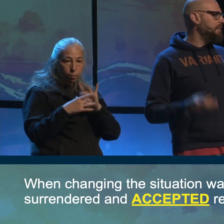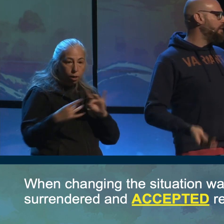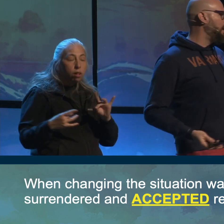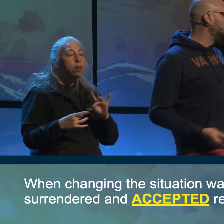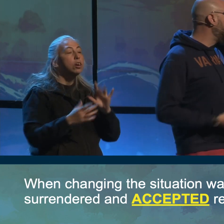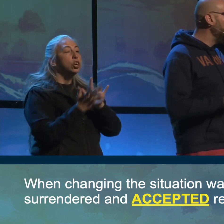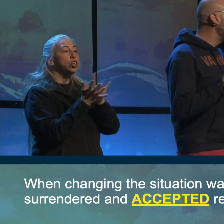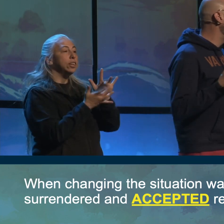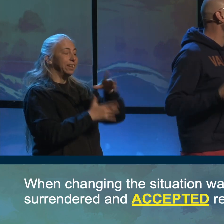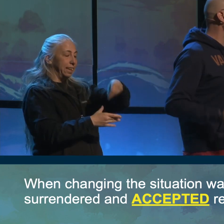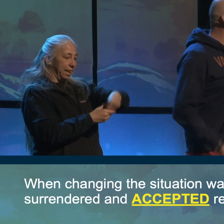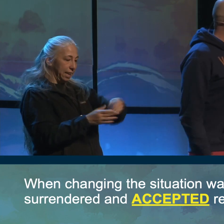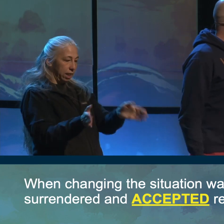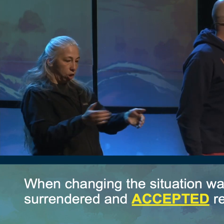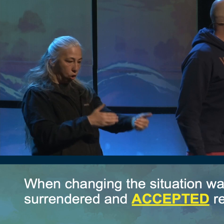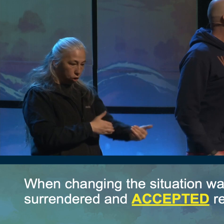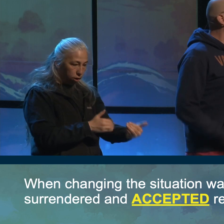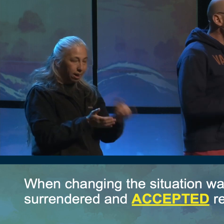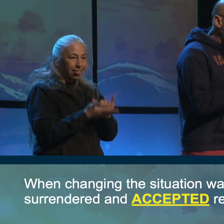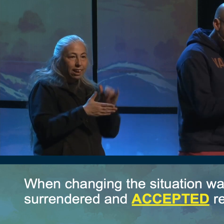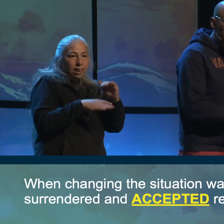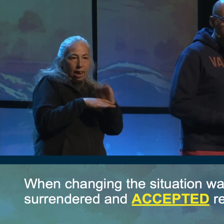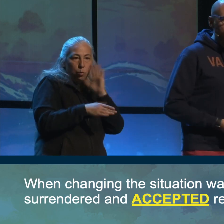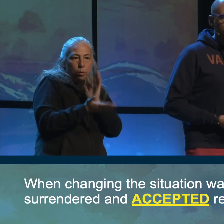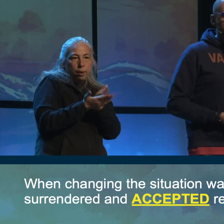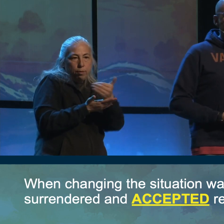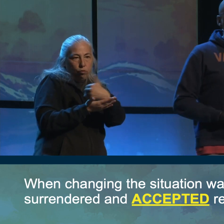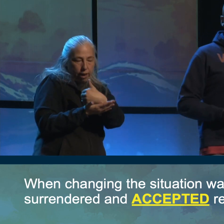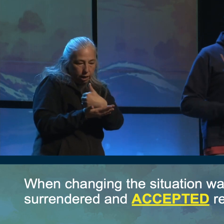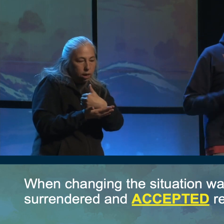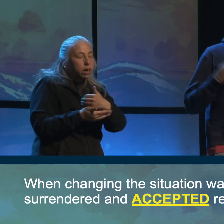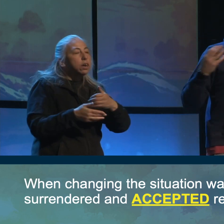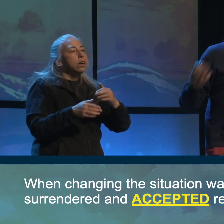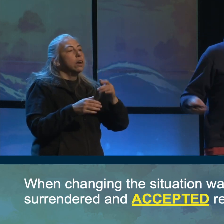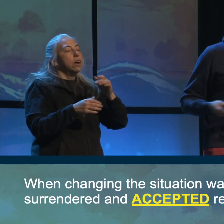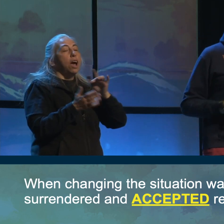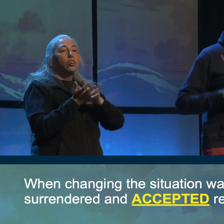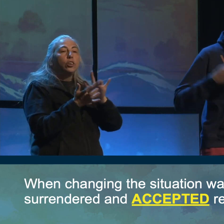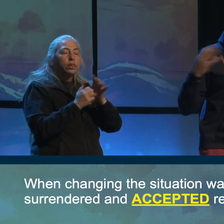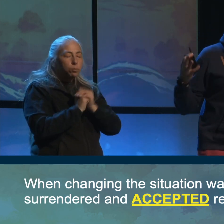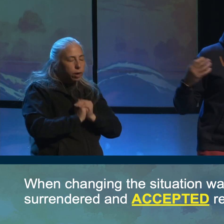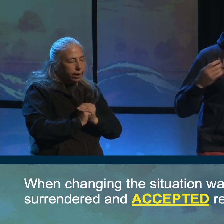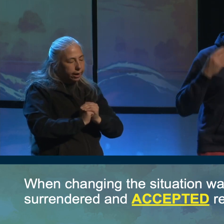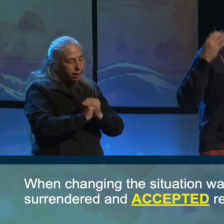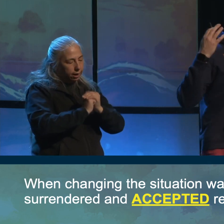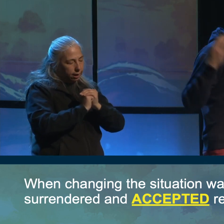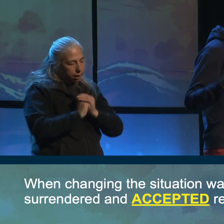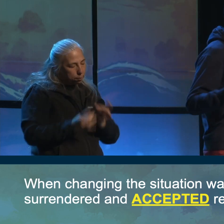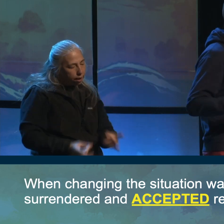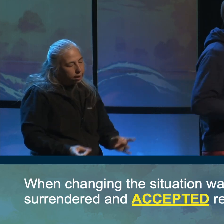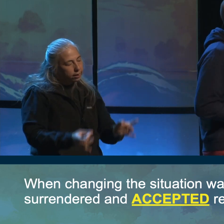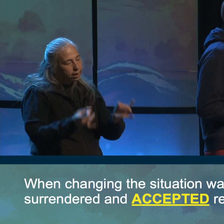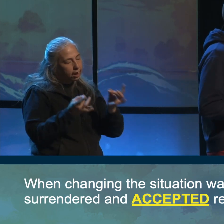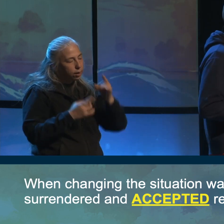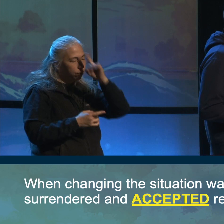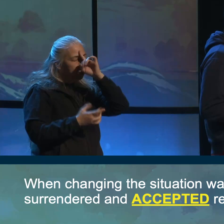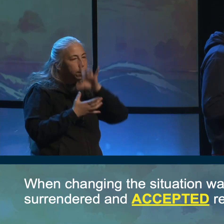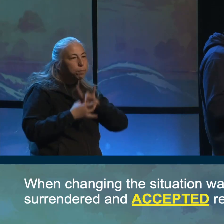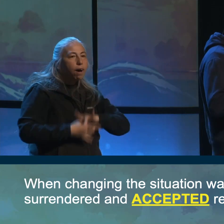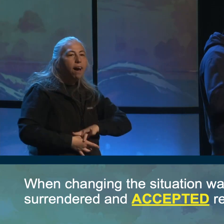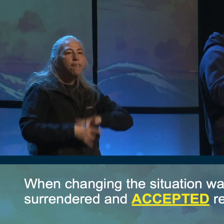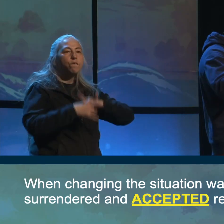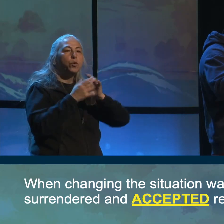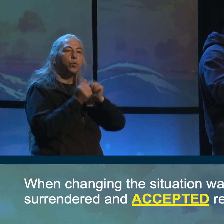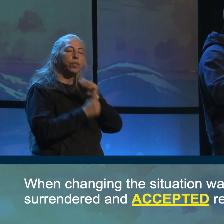night that he's going to be betrayed, and he's praying deeply, and he's meditating. He's being mindful of the reality